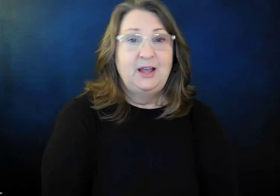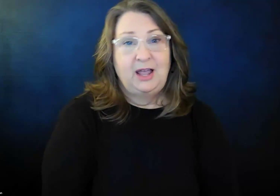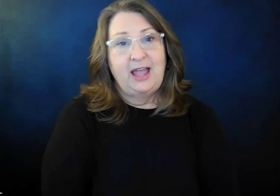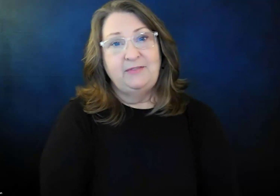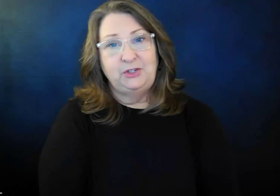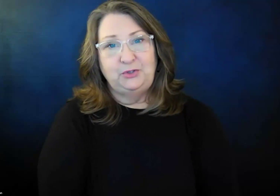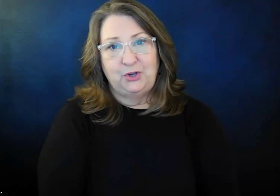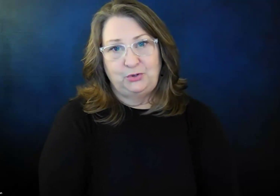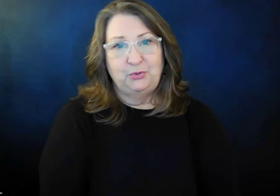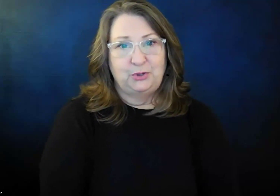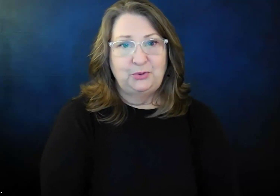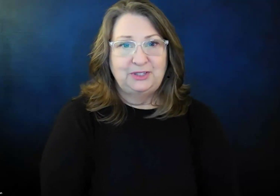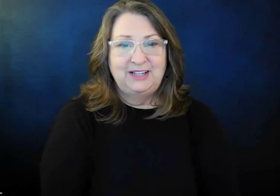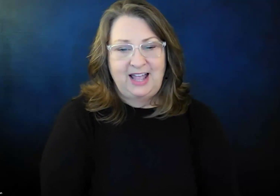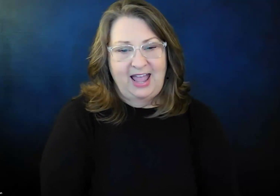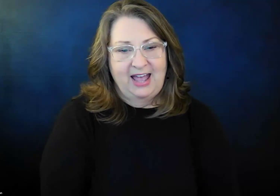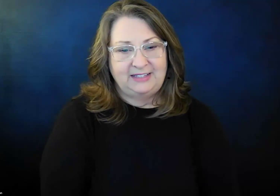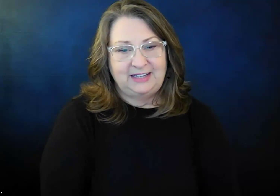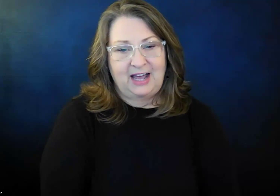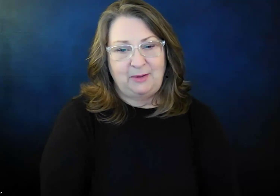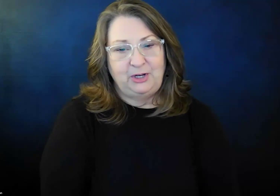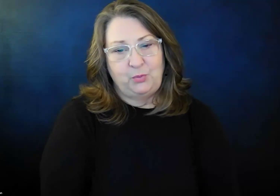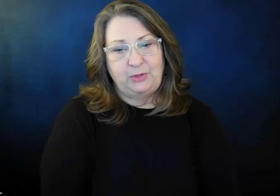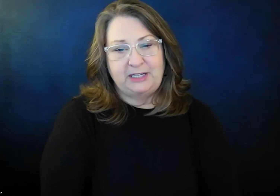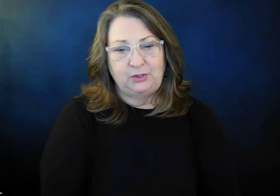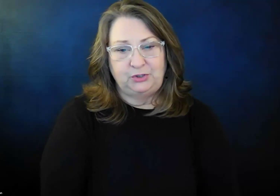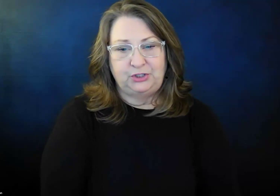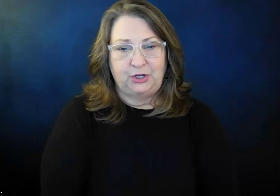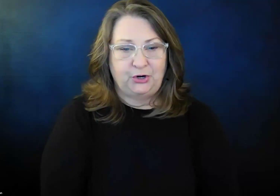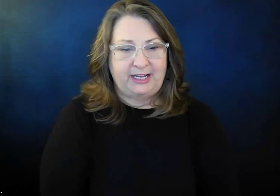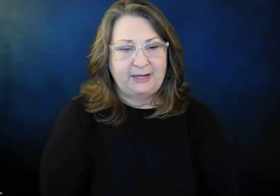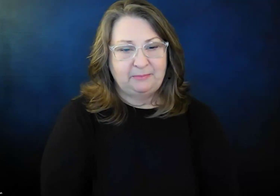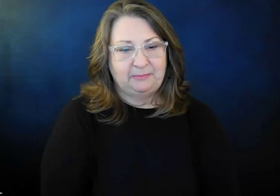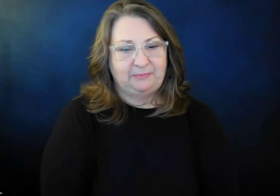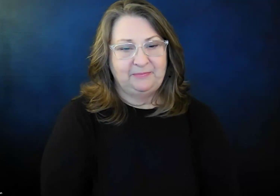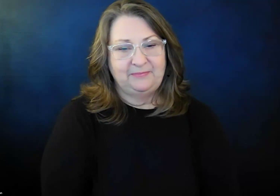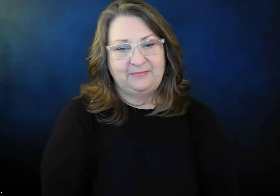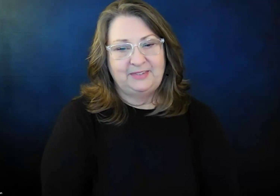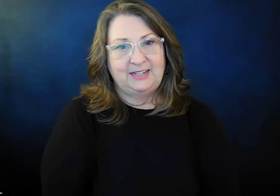which avenue to go through. And, you know, with my Social Security.